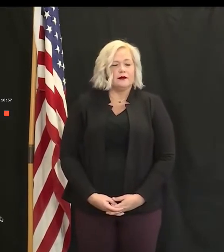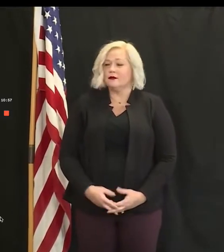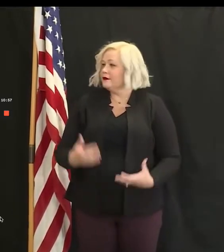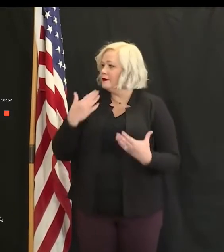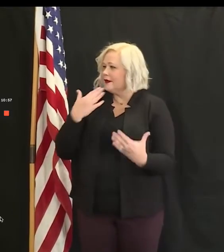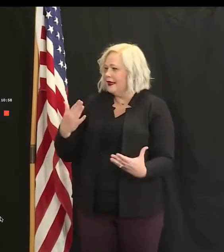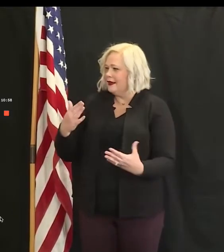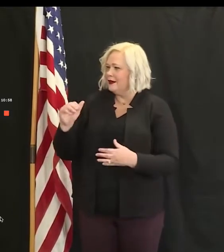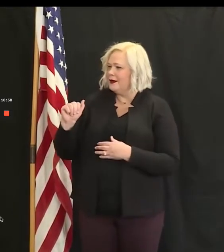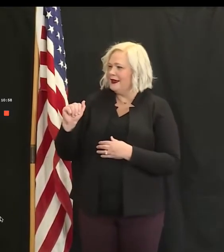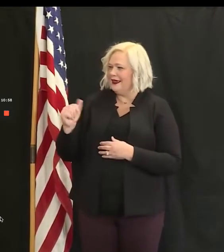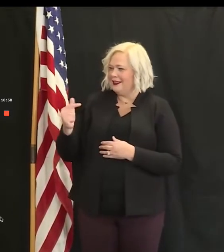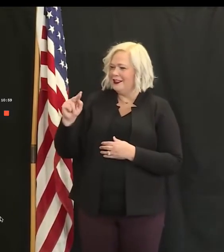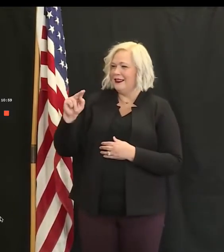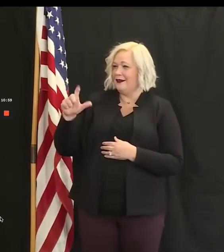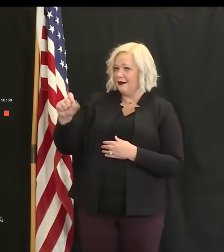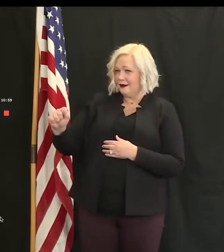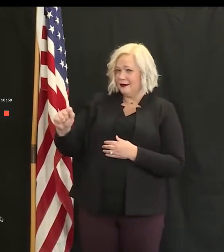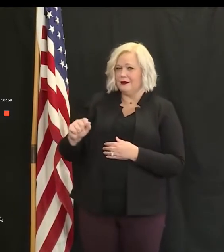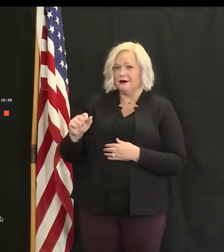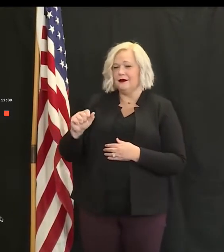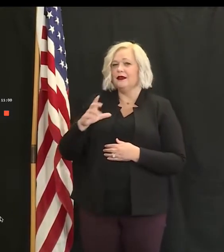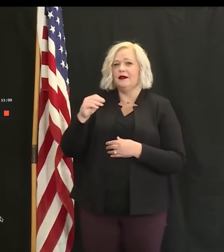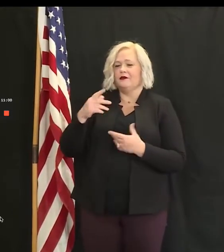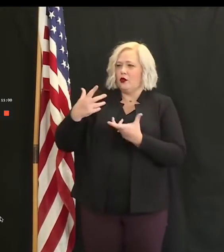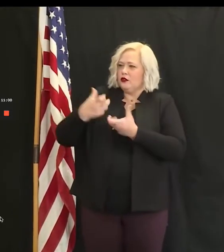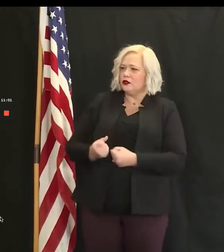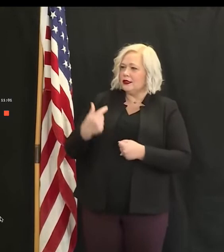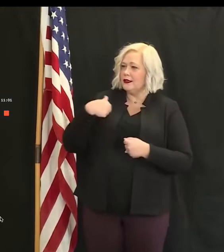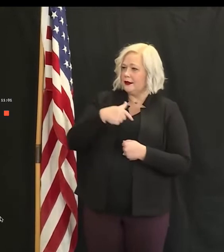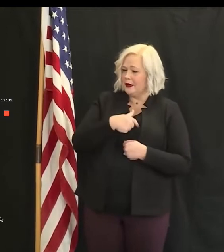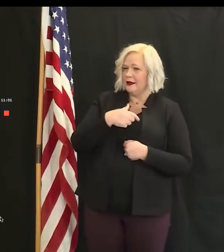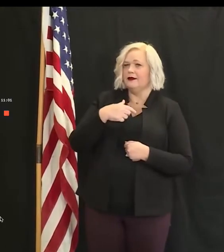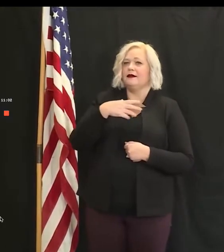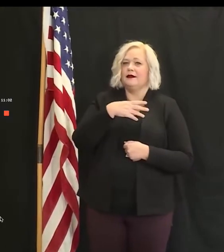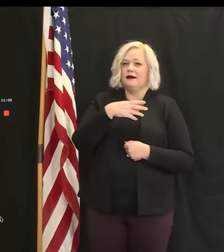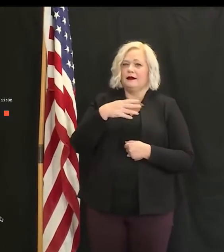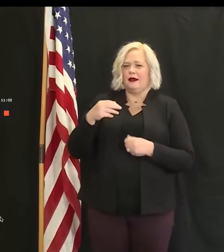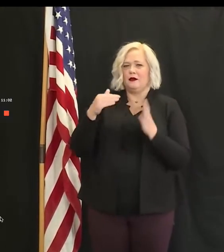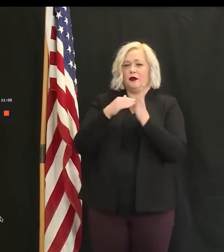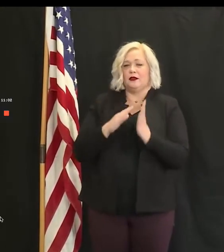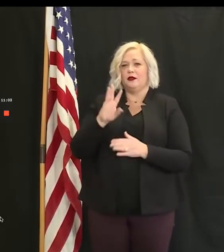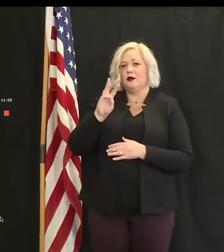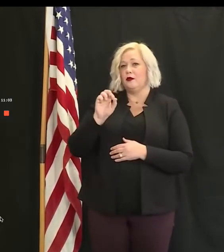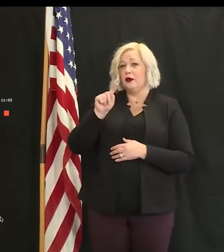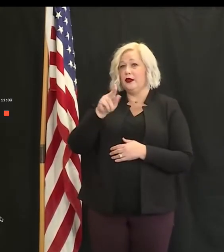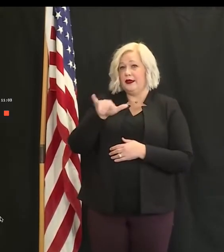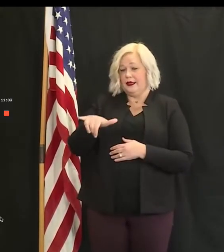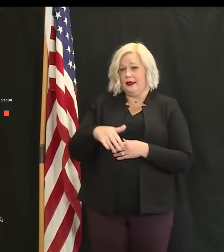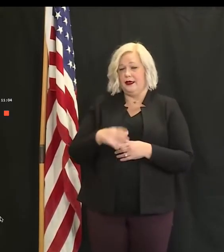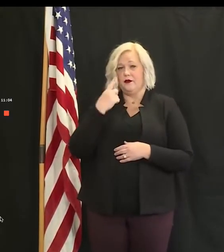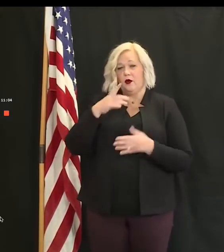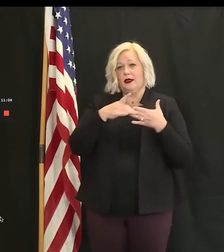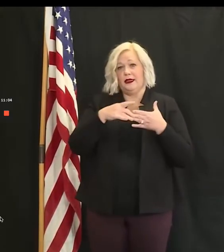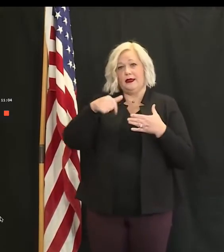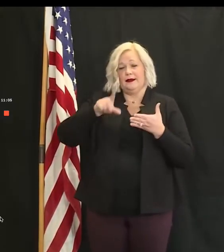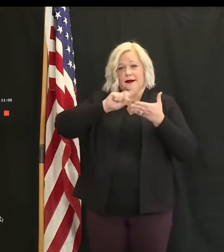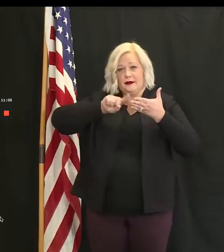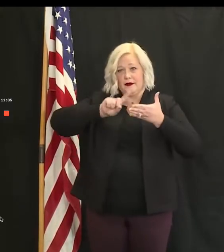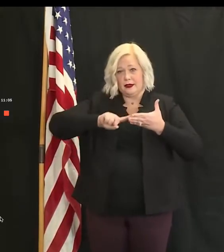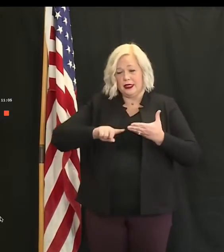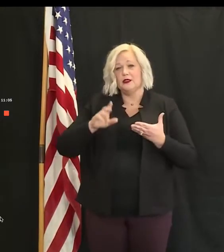Thank you, Attorney General Nessel, for entrusting Prosecutor Worthy and I with leading this investigation.